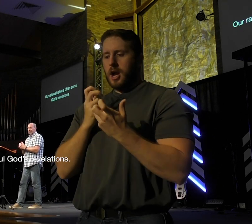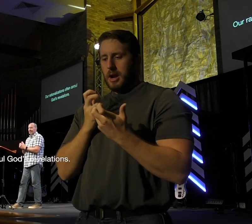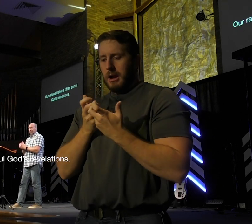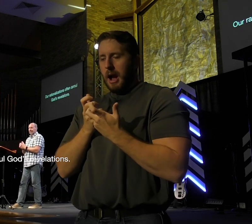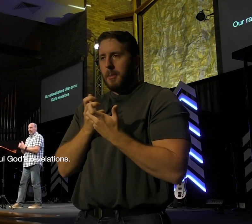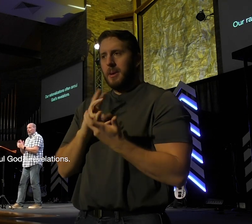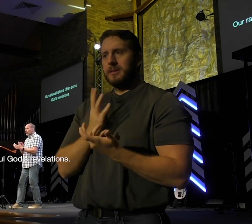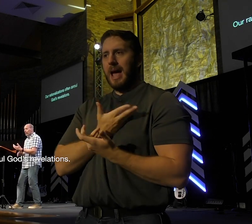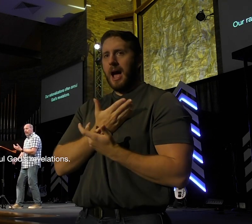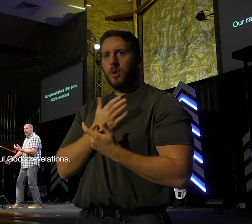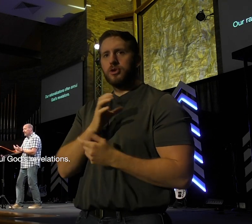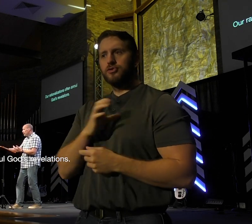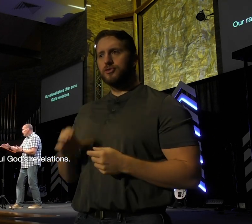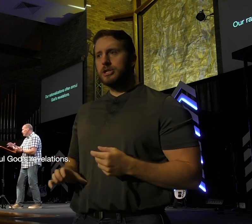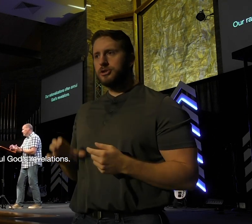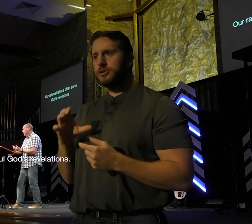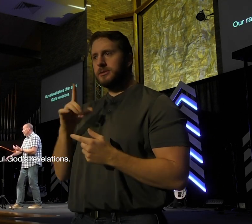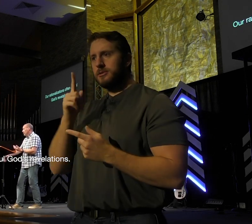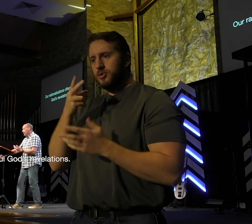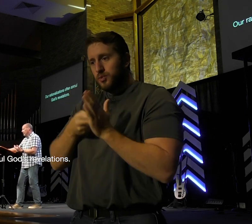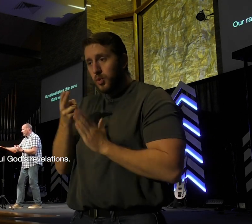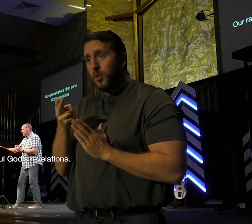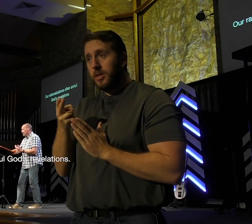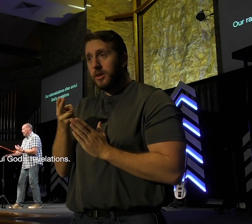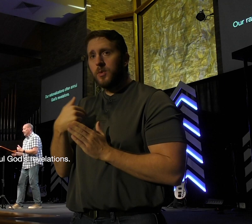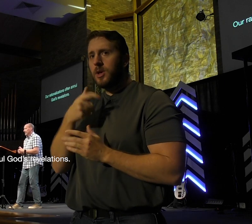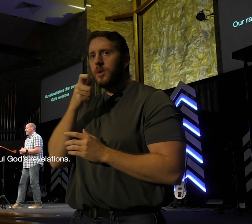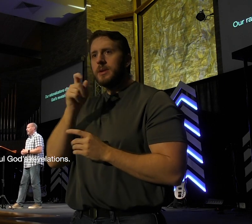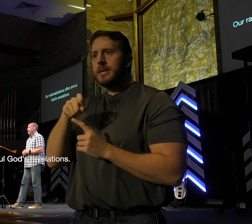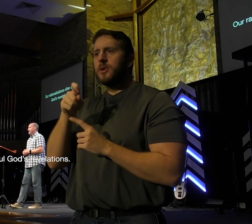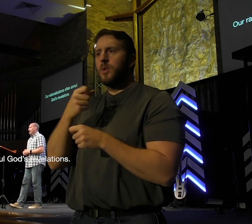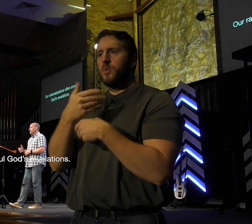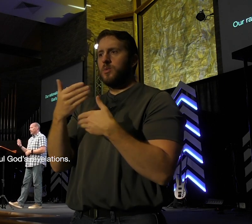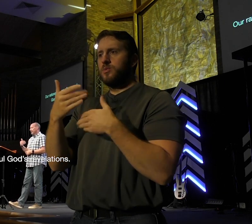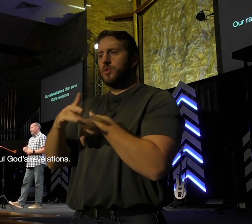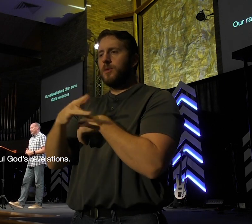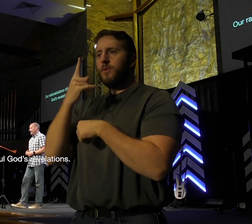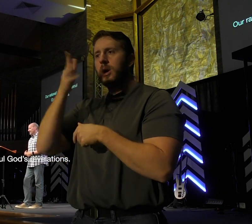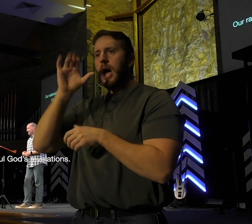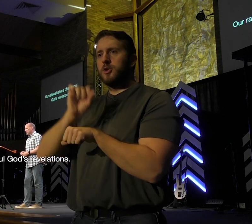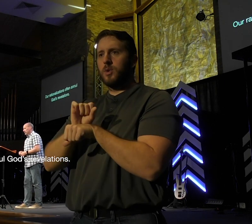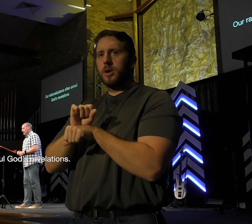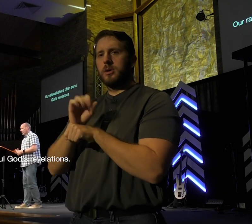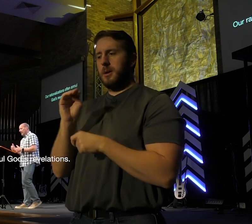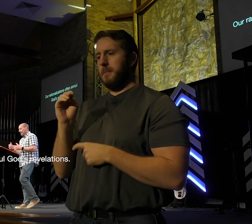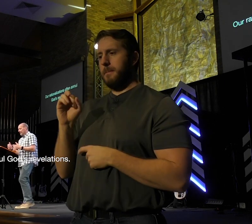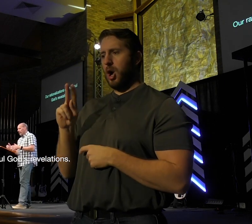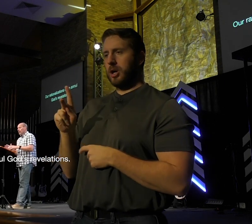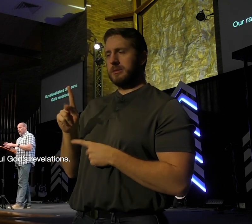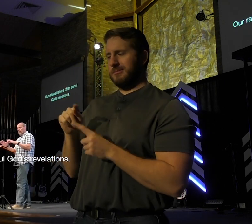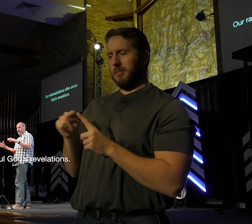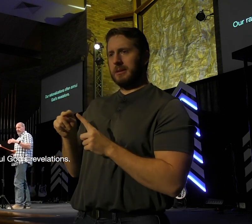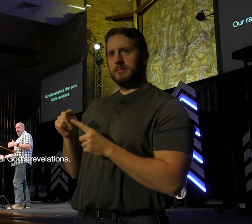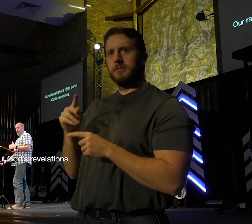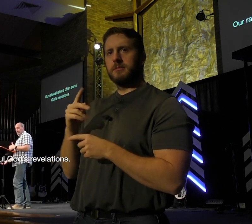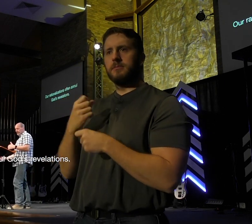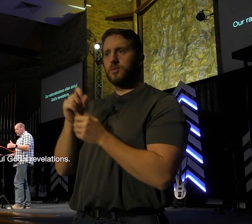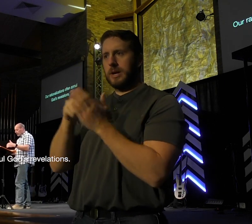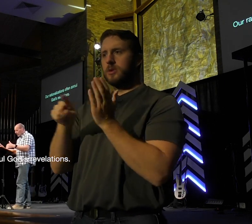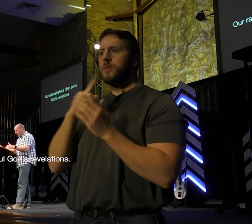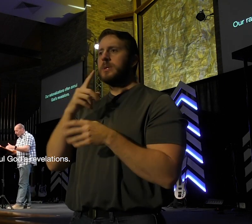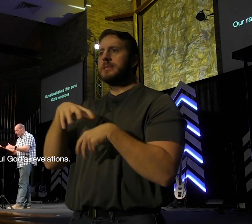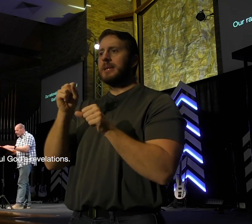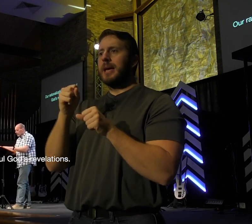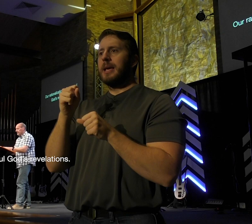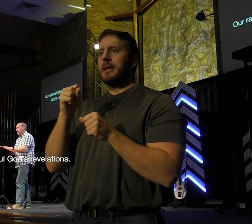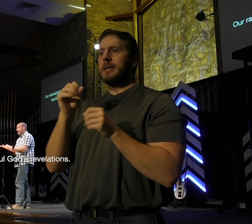convictions, we don't leave room for God to work. As Mark Batterson writes in his book, All In, when we take matters into